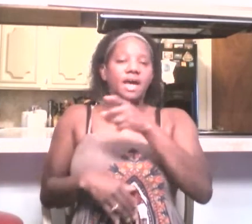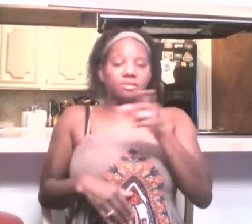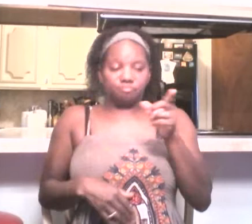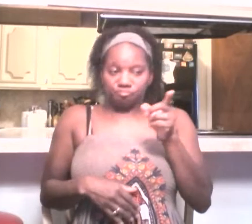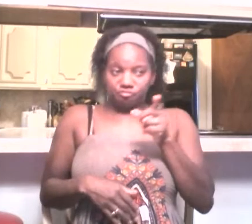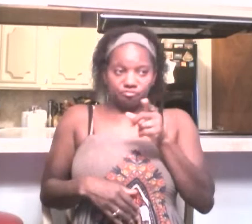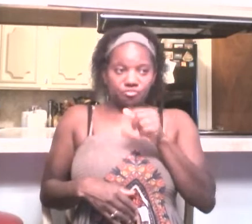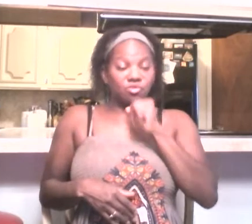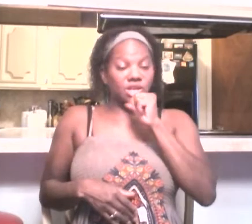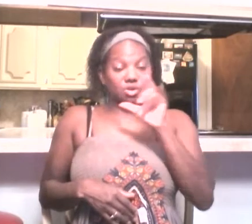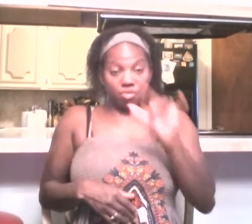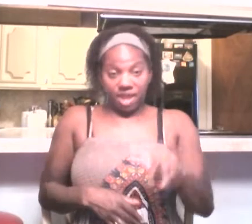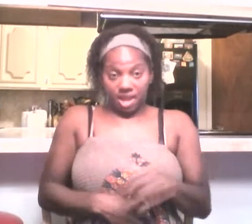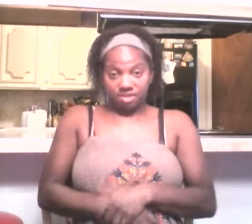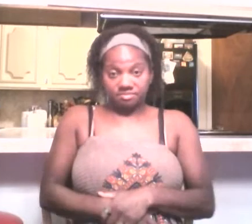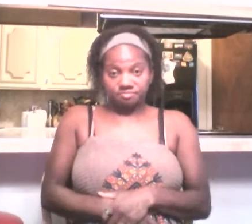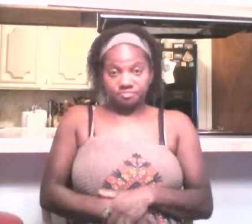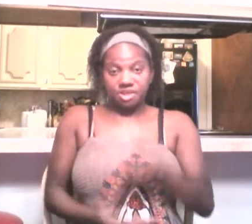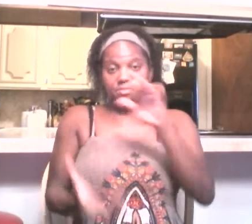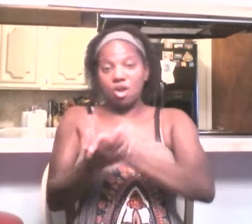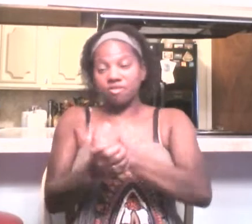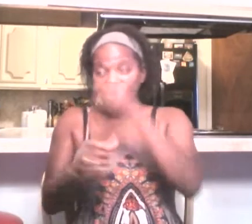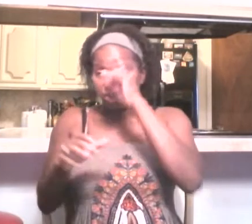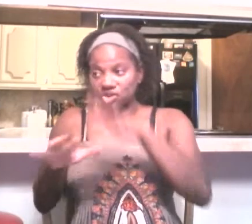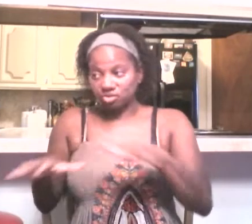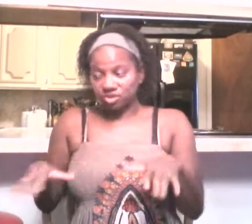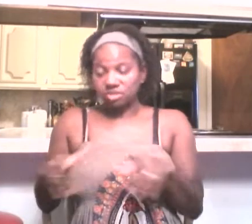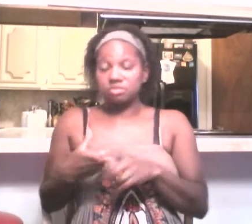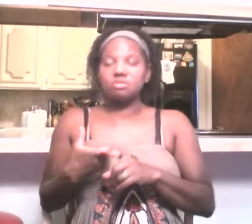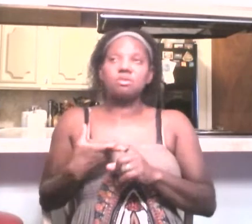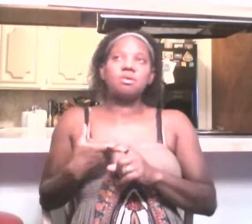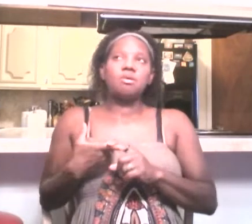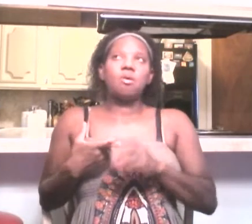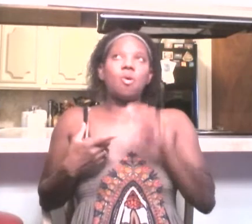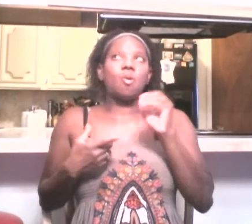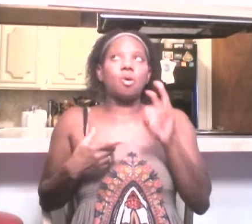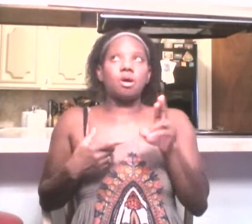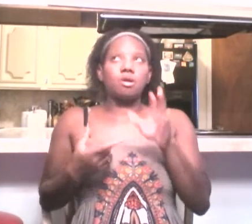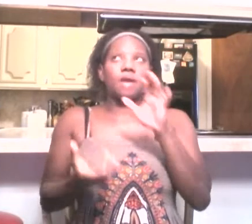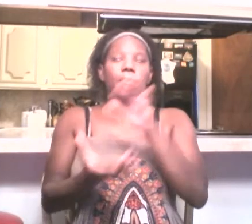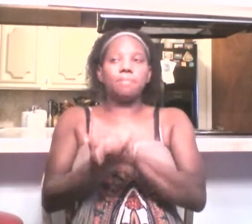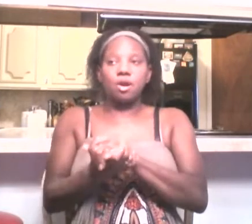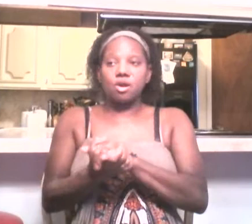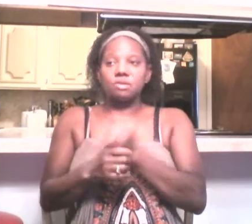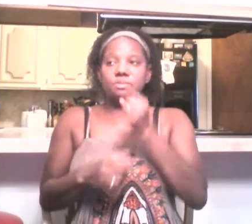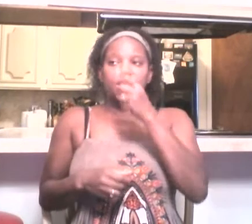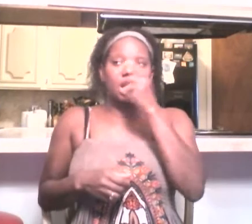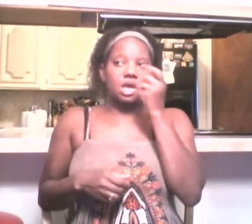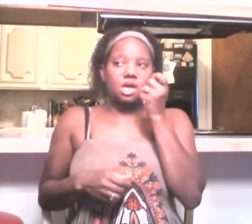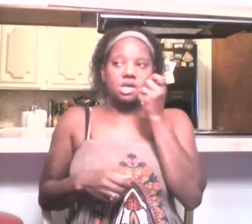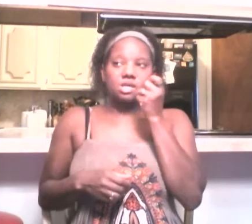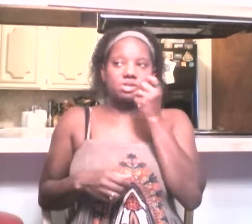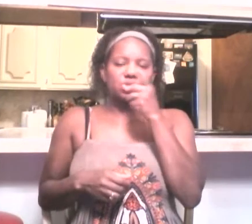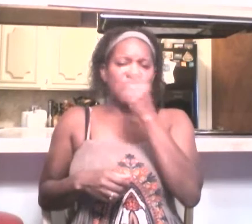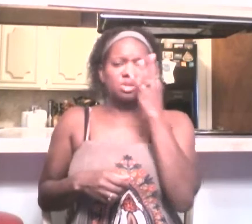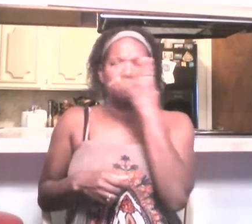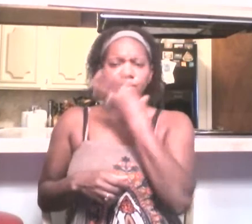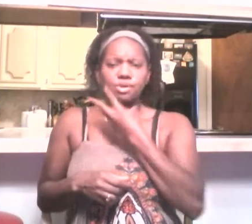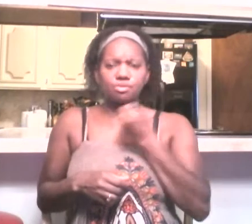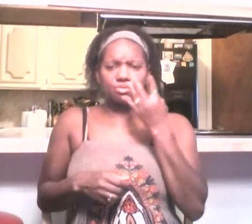that you didn't do that. Get married for the children. Or got married because she's so